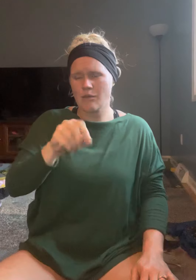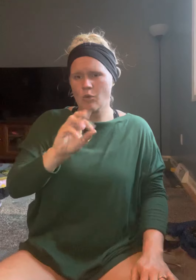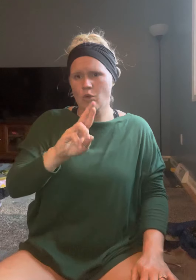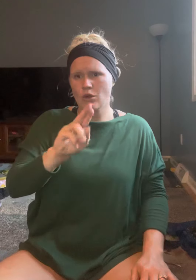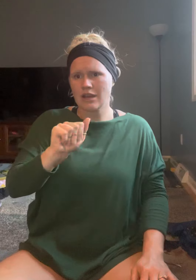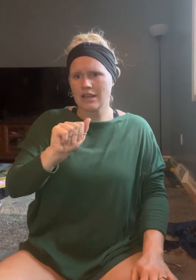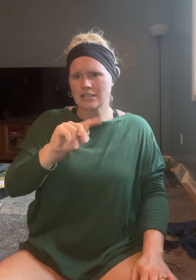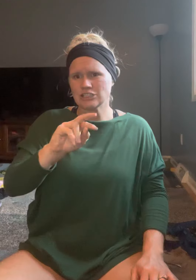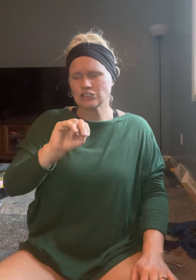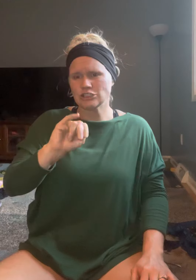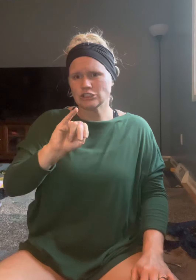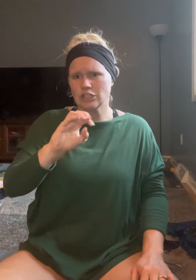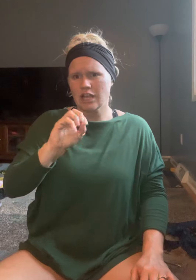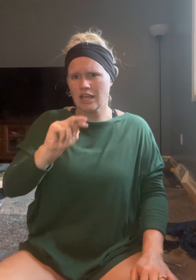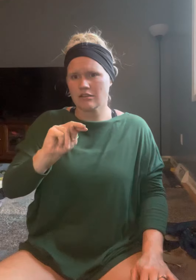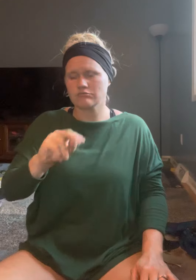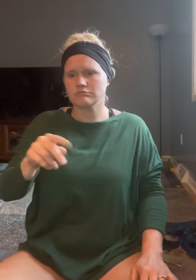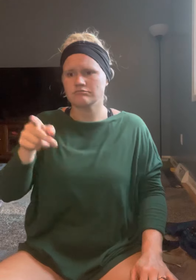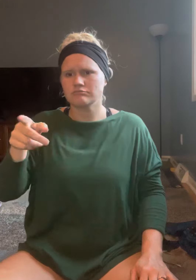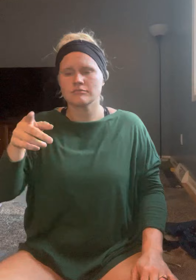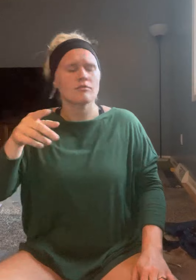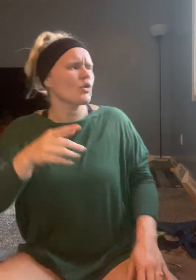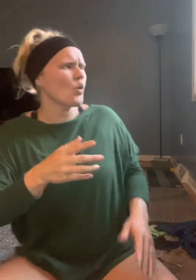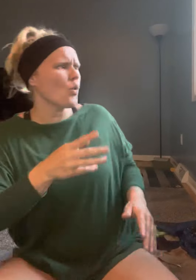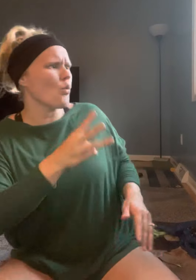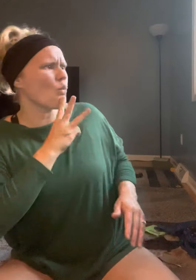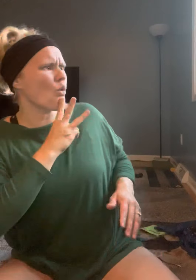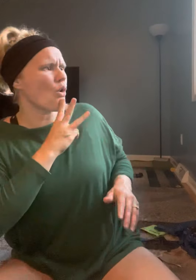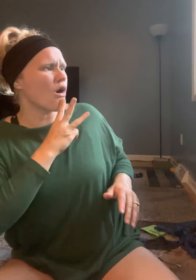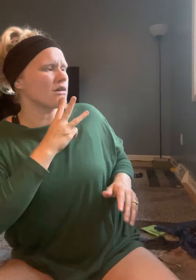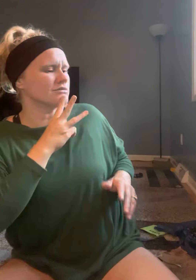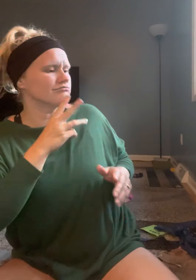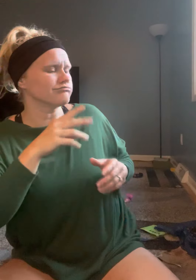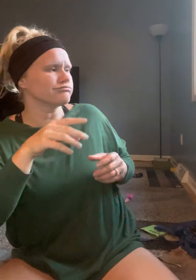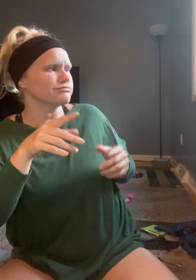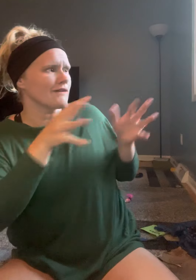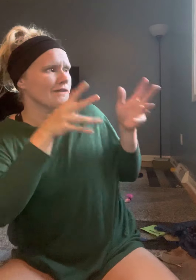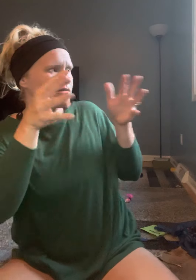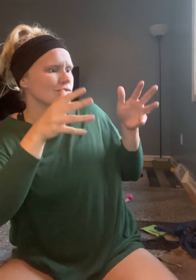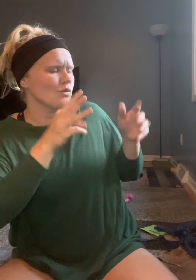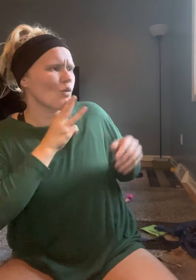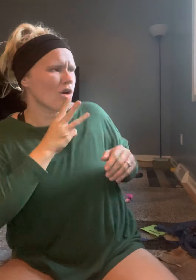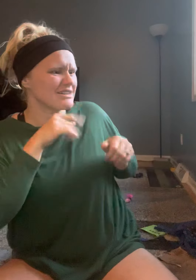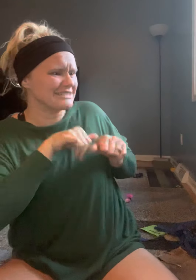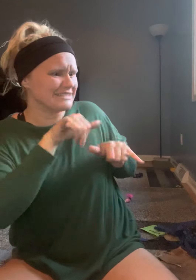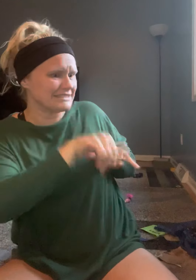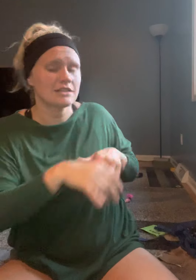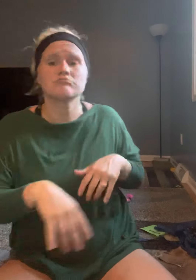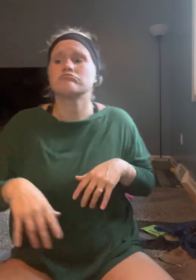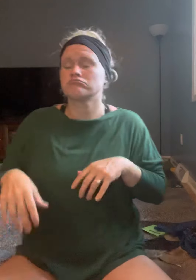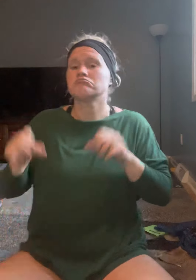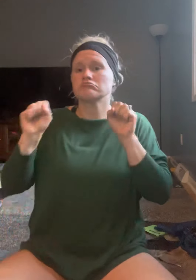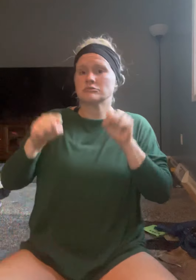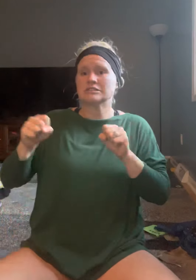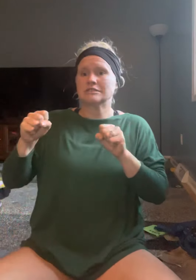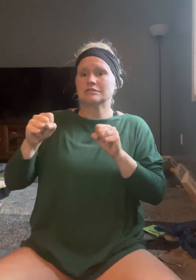Okay. Salt stays, the evaporation, water rises to the top, runs down the side. You can collect that fresh water. Now, evaporation, this is